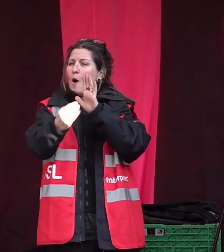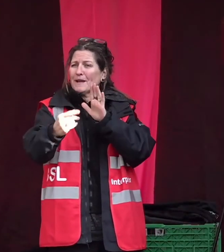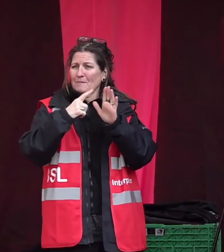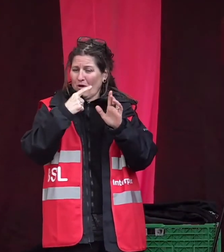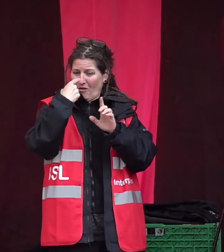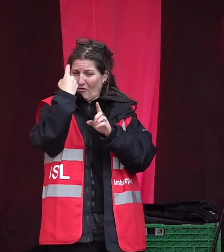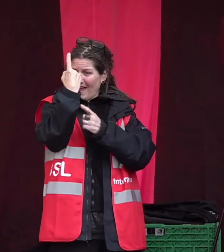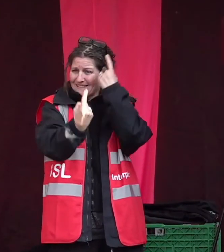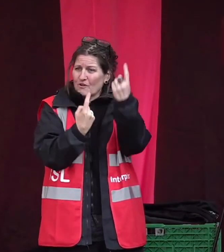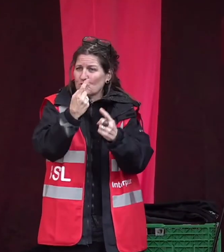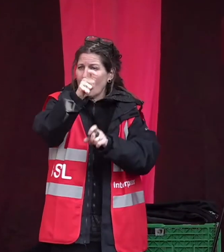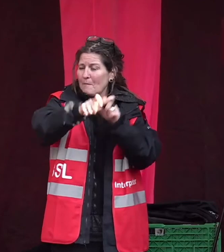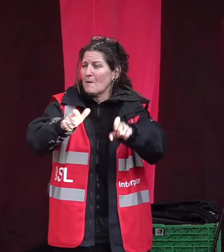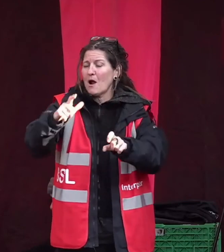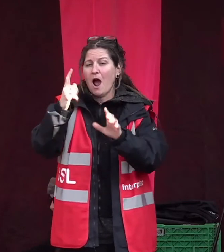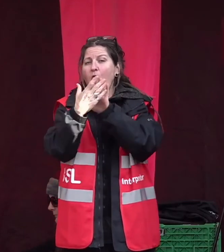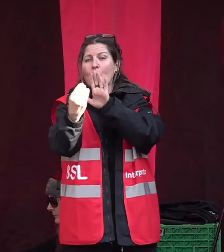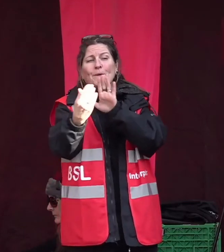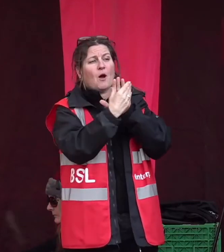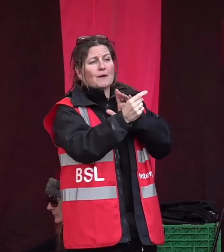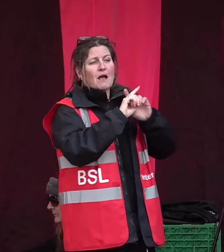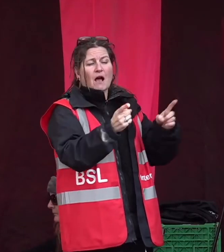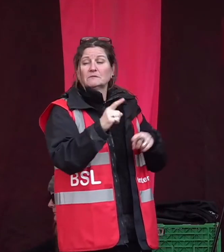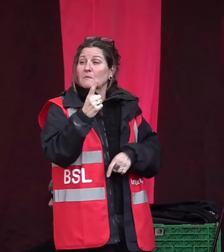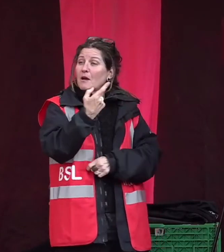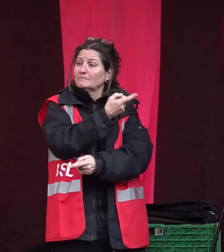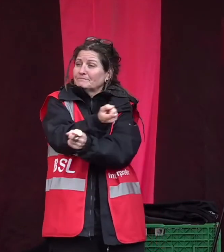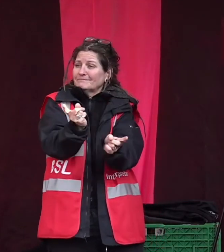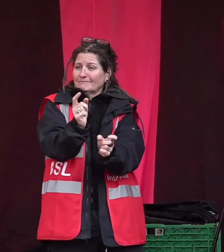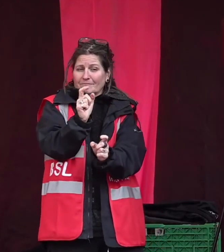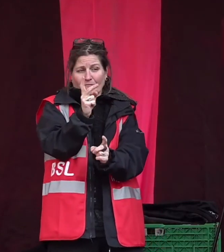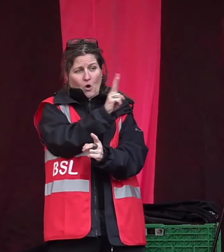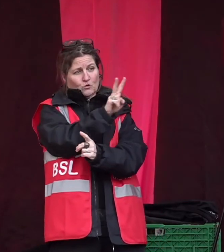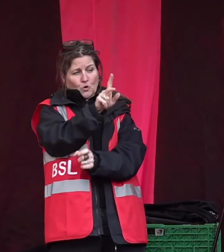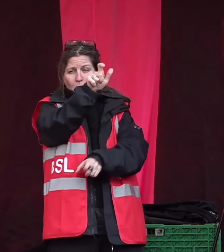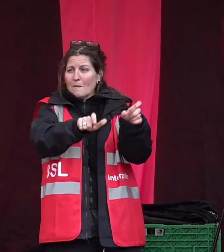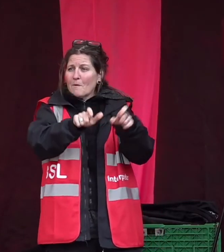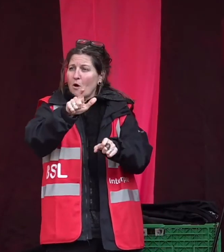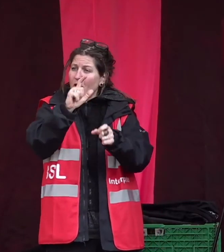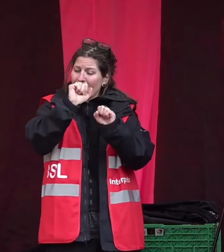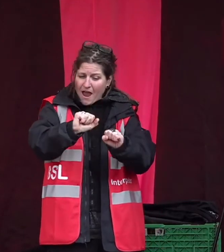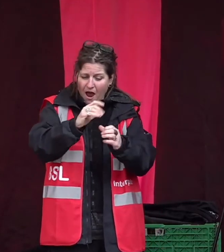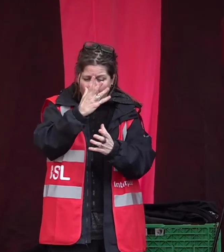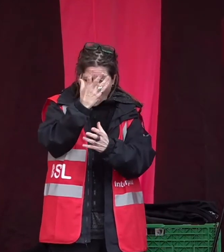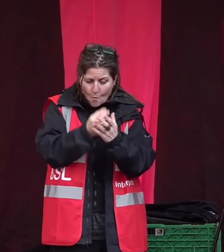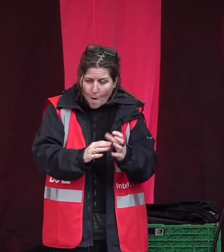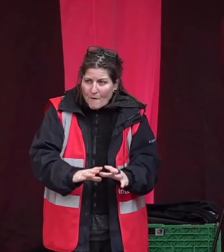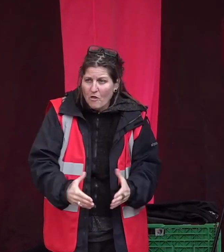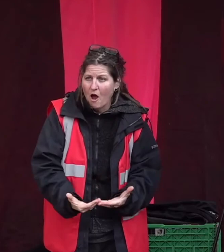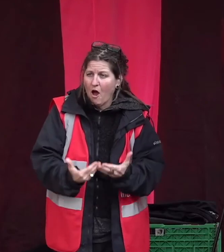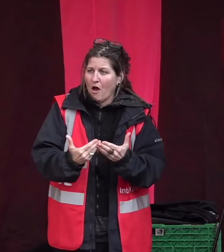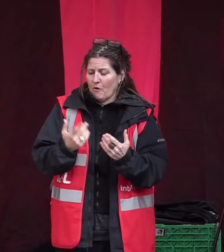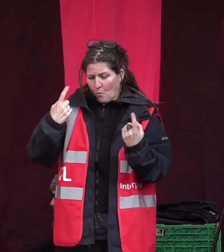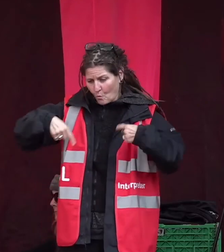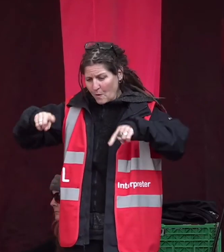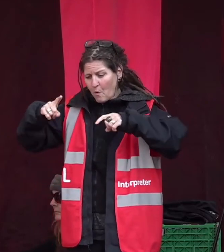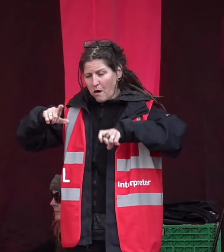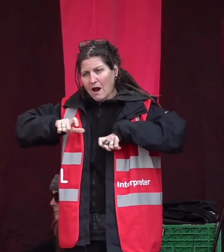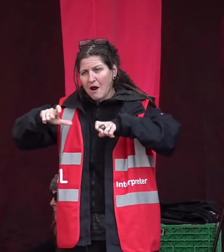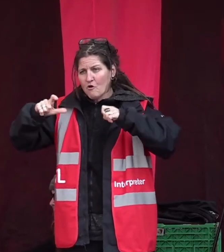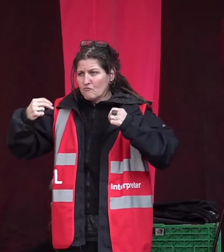individuals, but because they are the Earth. And we are going to keep rising up. We're going to keep following their